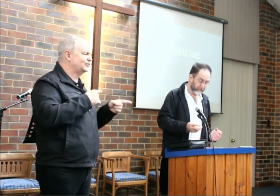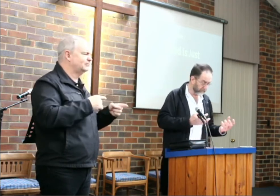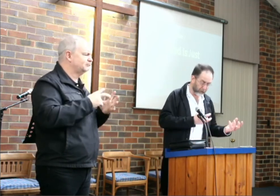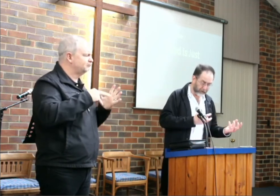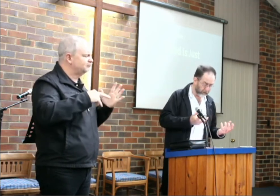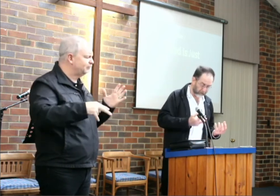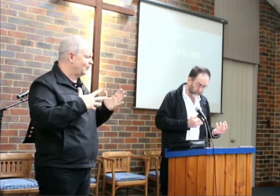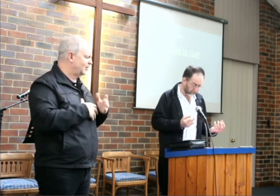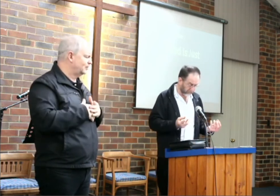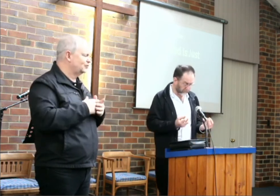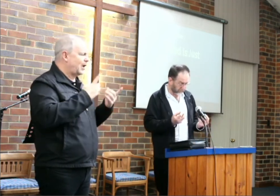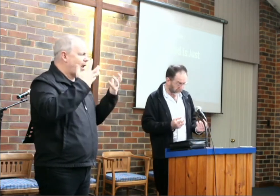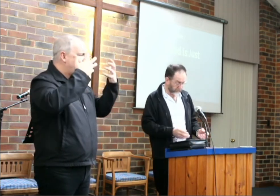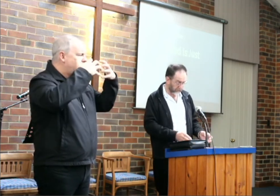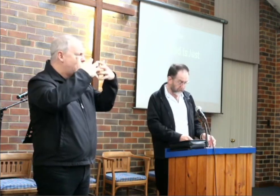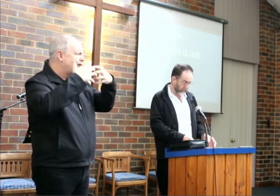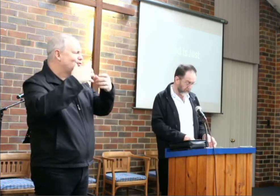just puts it all